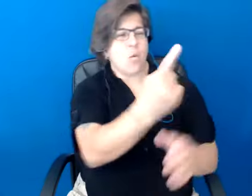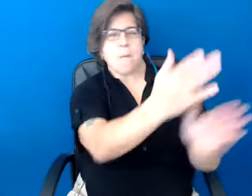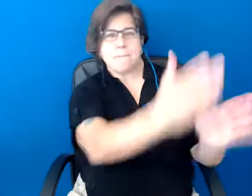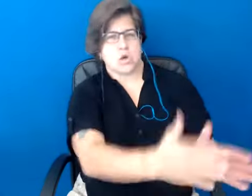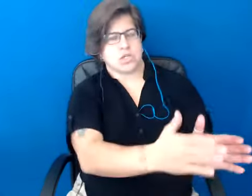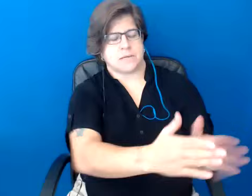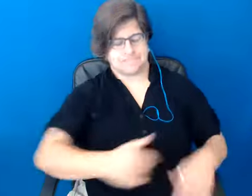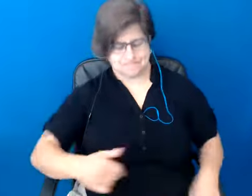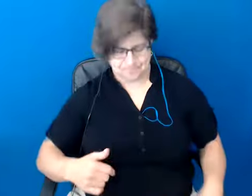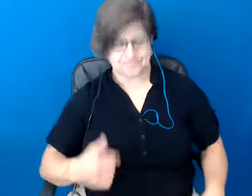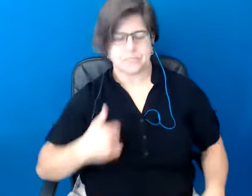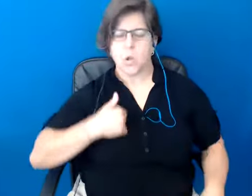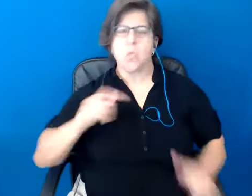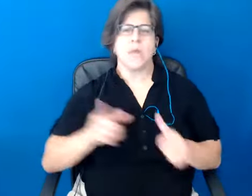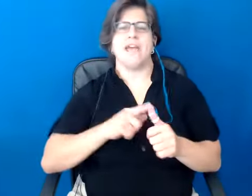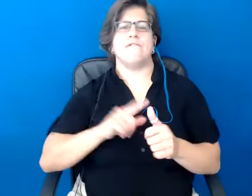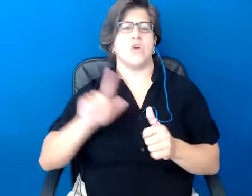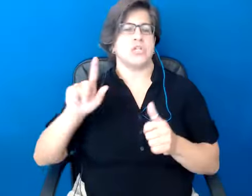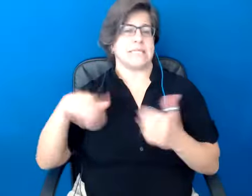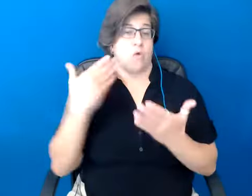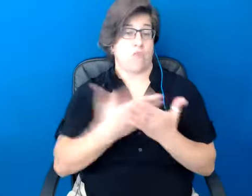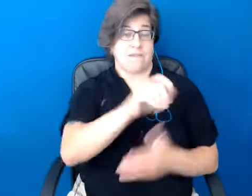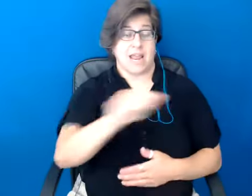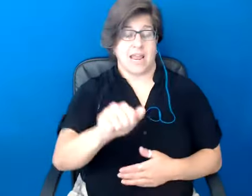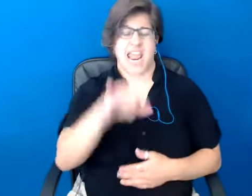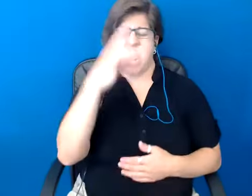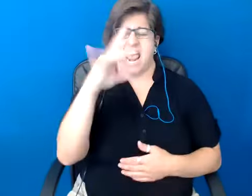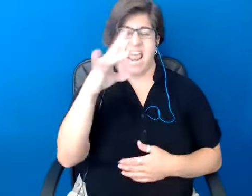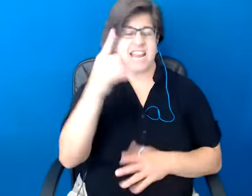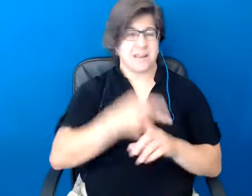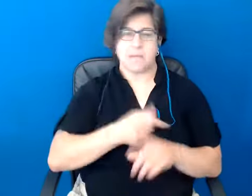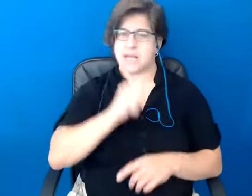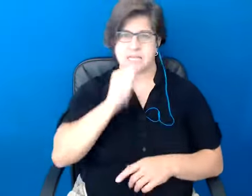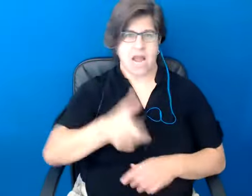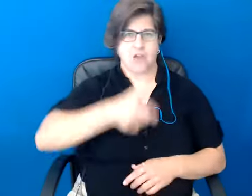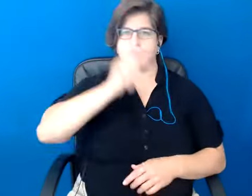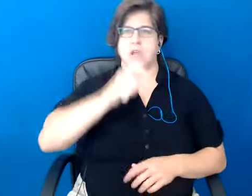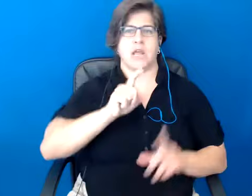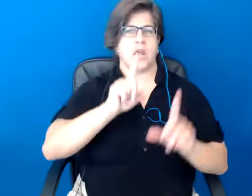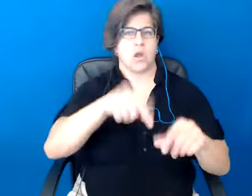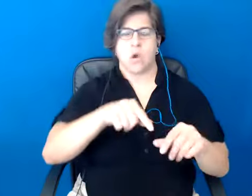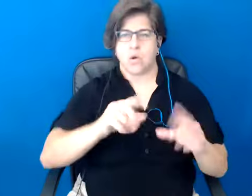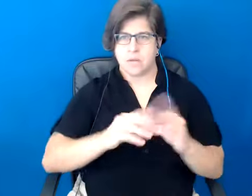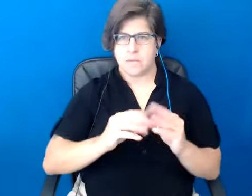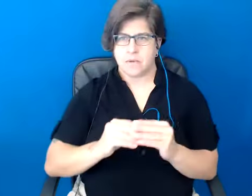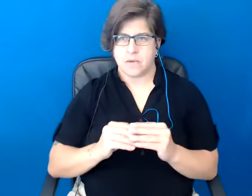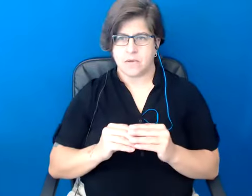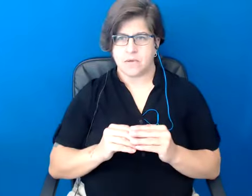know the benefit of full participation. They don't, just like an individual. When I came to AA, for